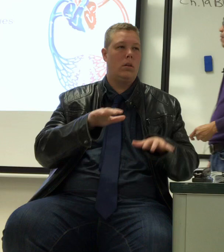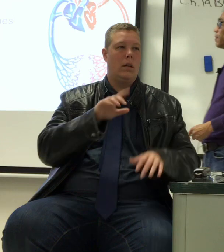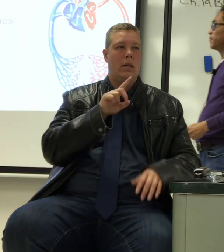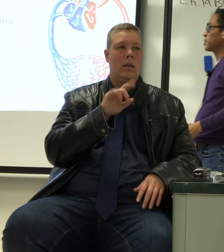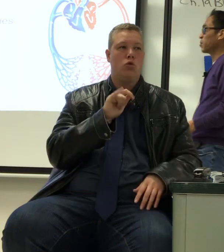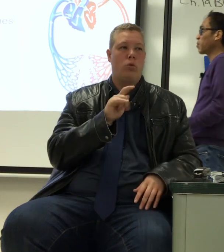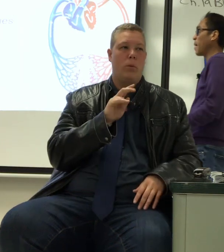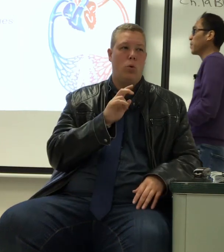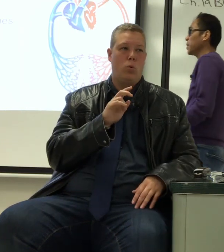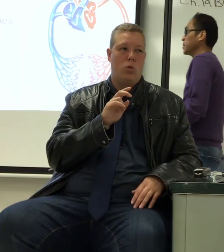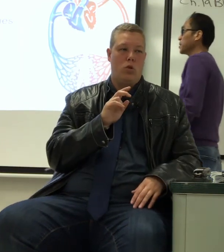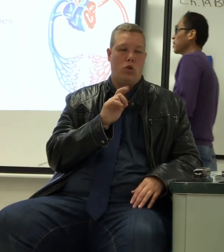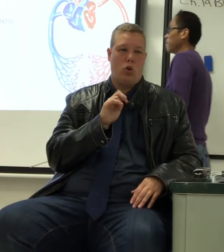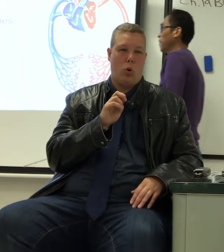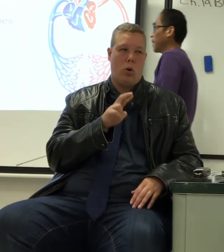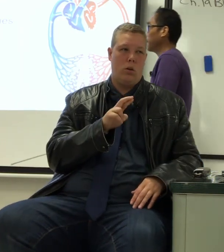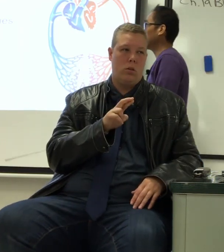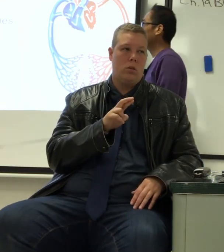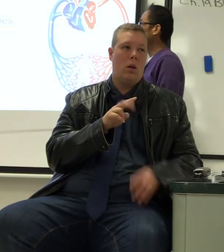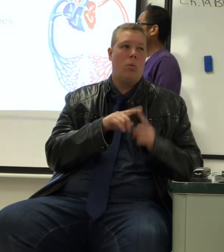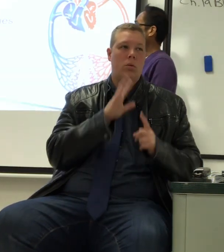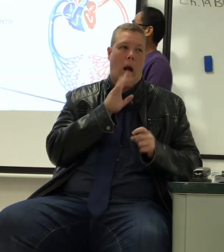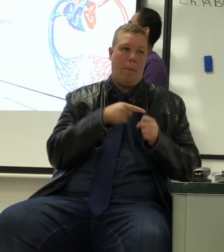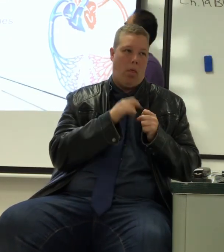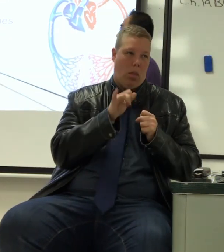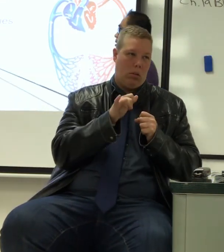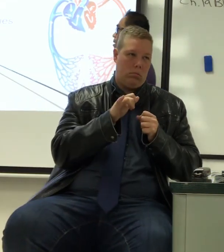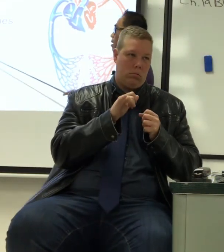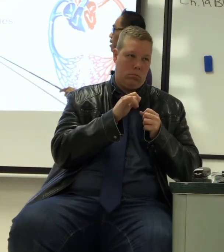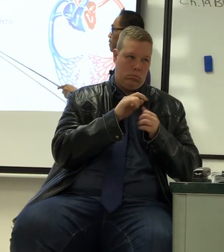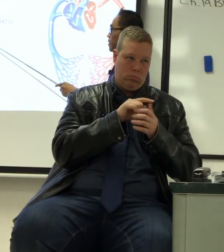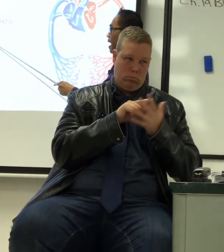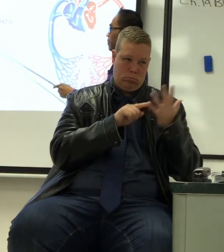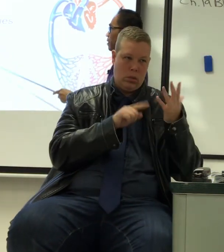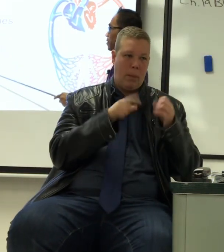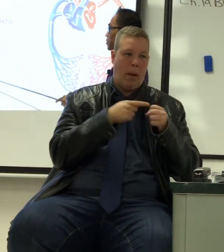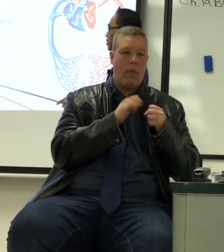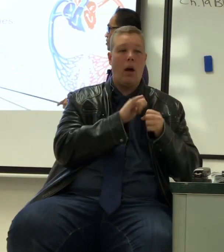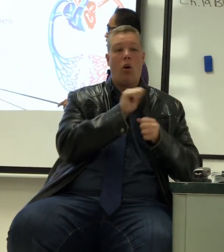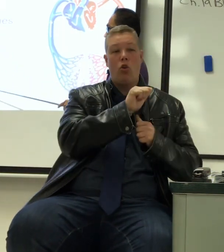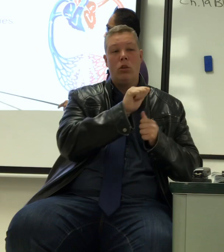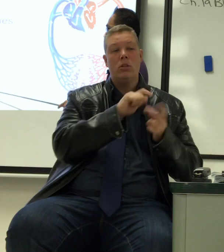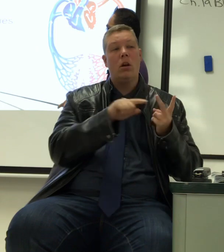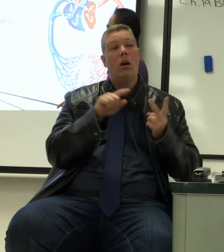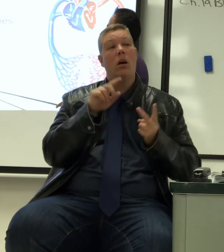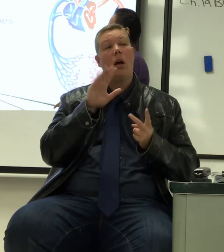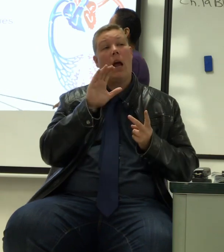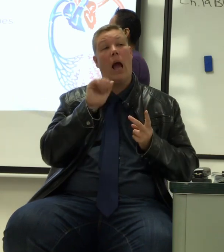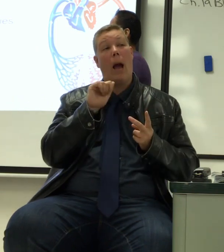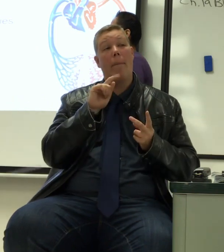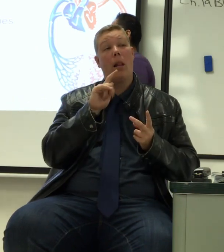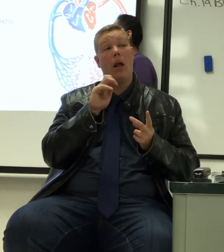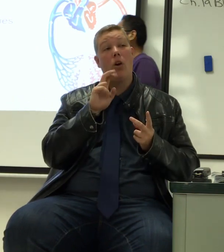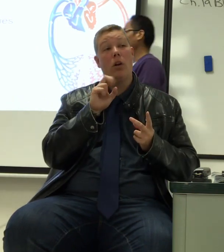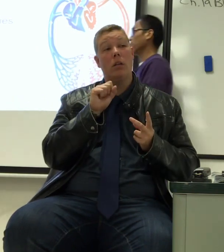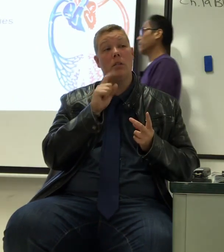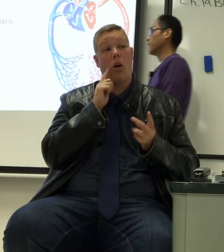We'll talk about the physical properties of them. The capillaries are an exchange medium, and